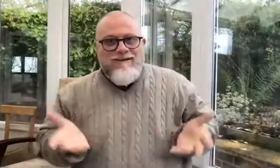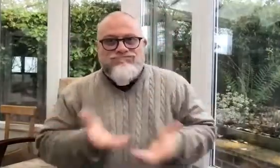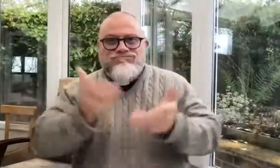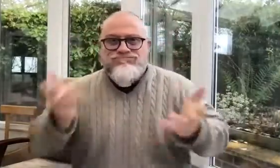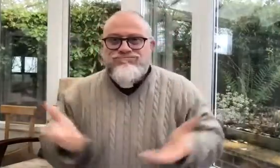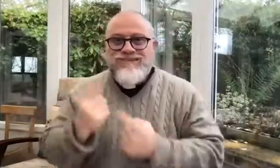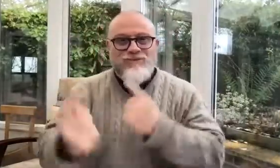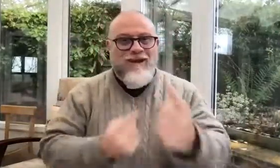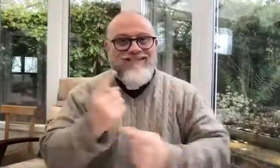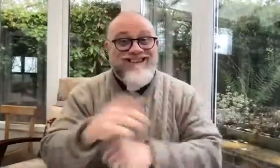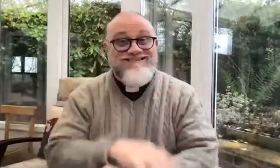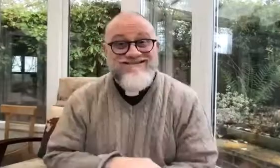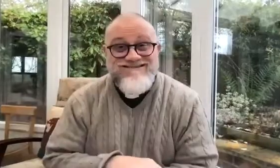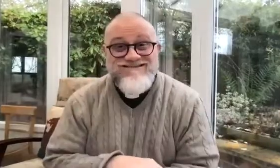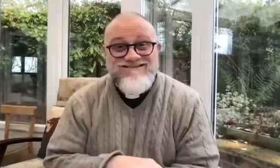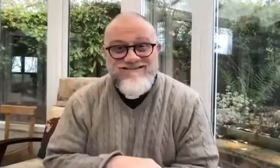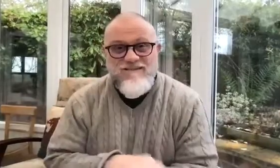That actually encourages us.